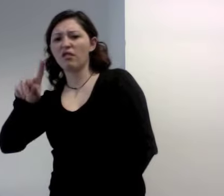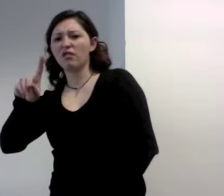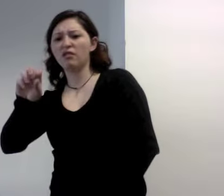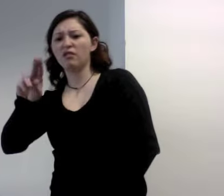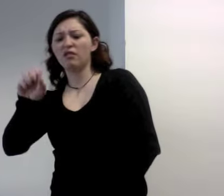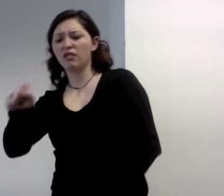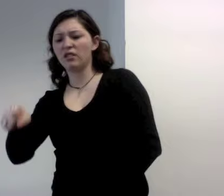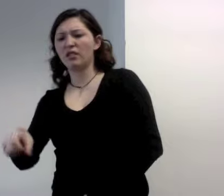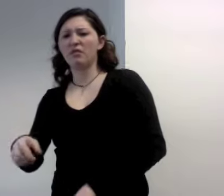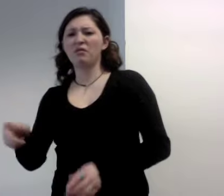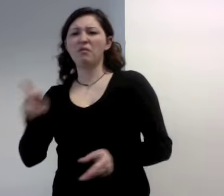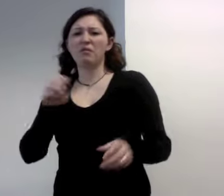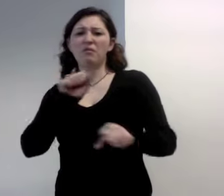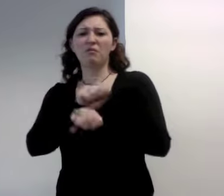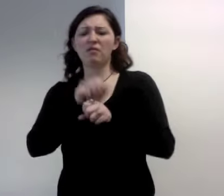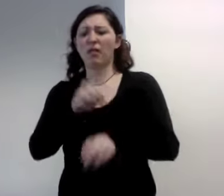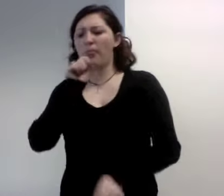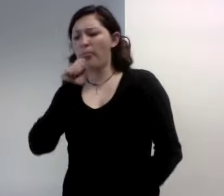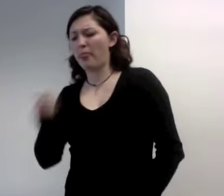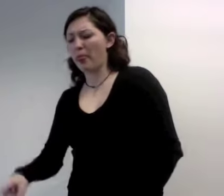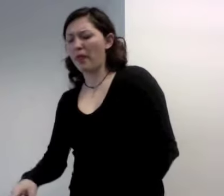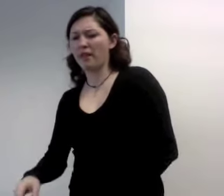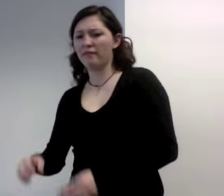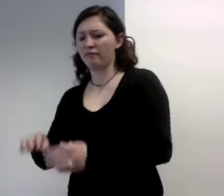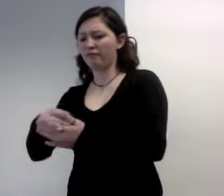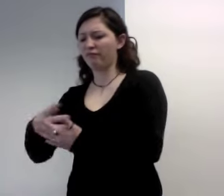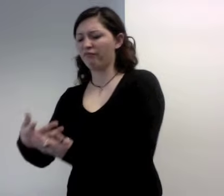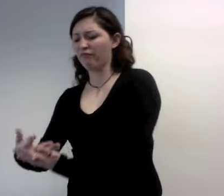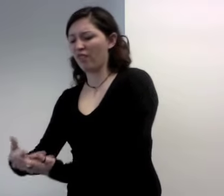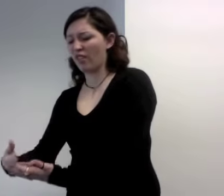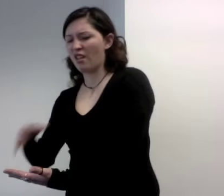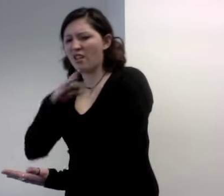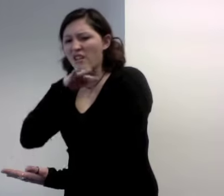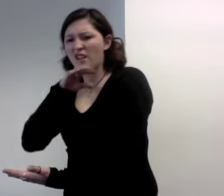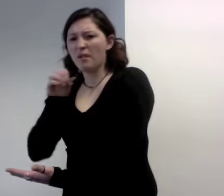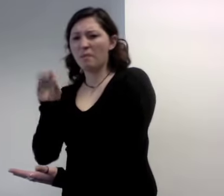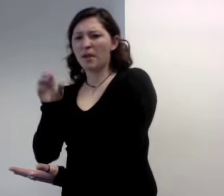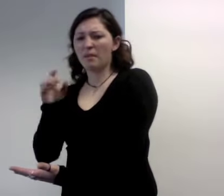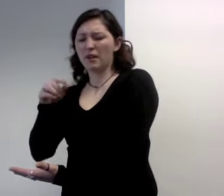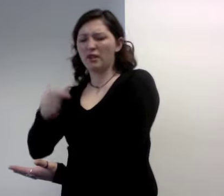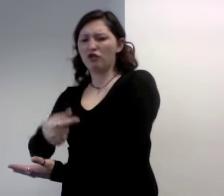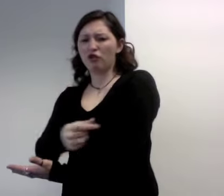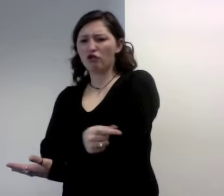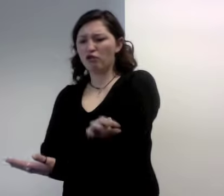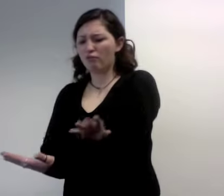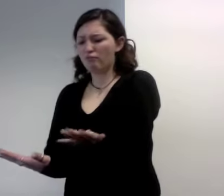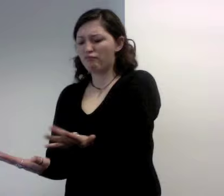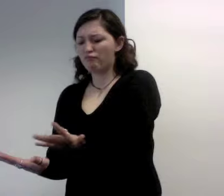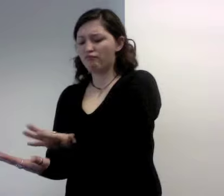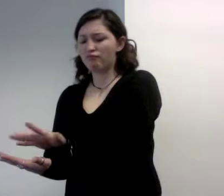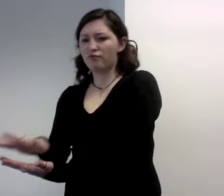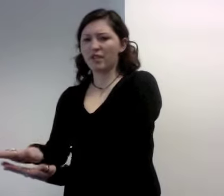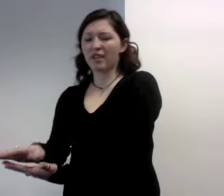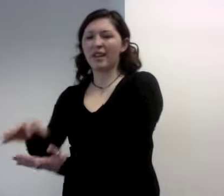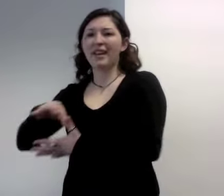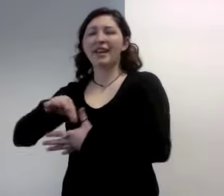spit uncounted billions of consumption germs. There would be meat stored in